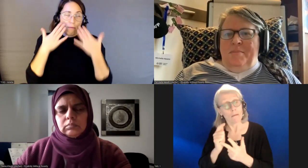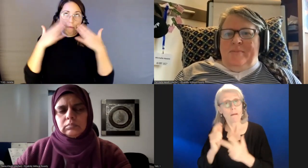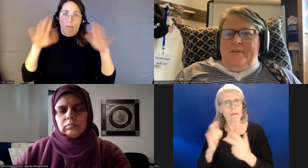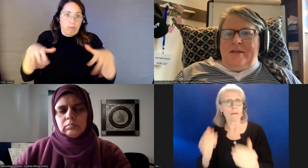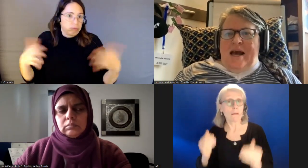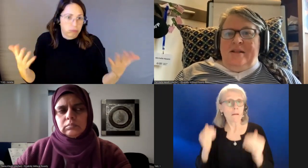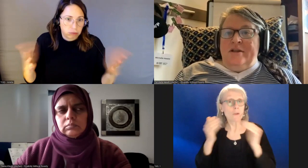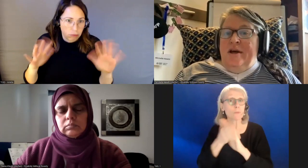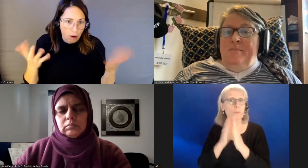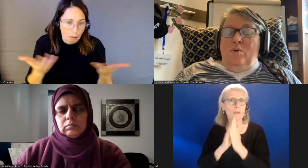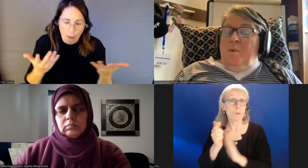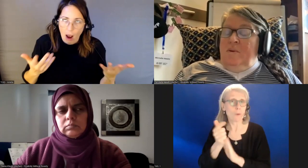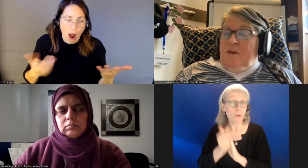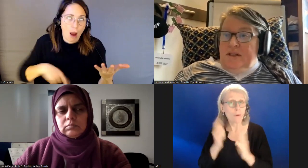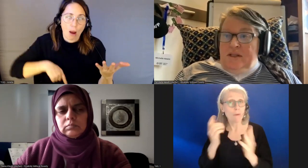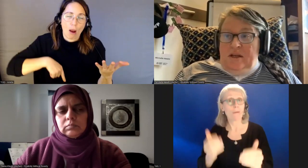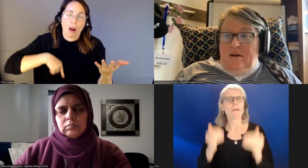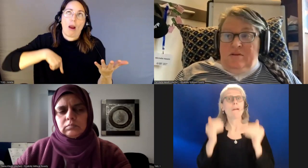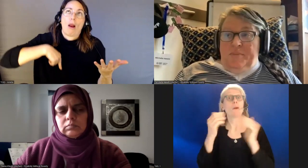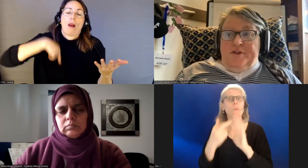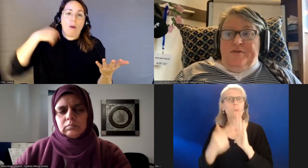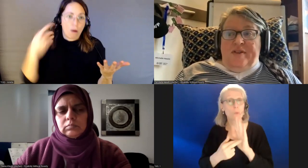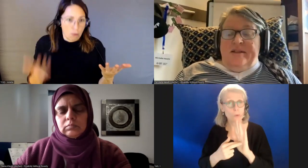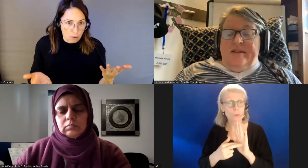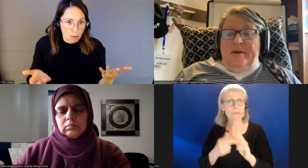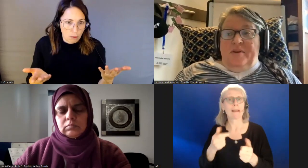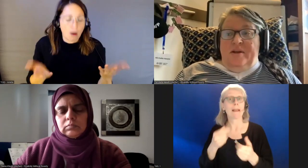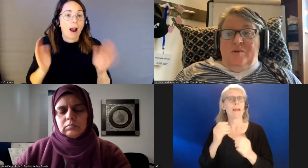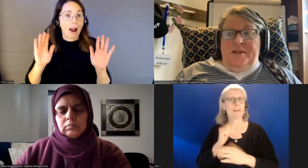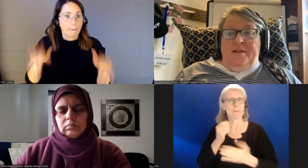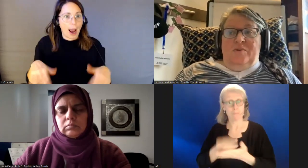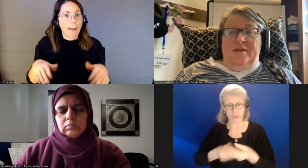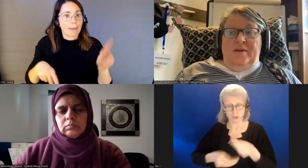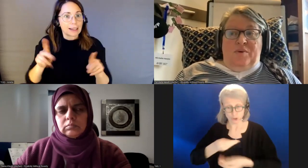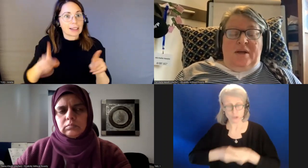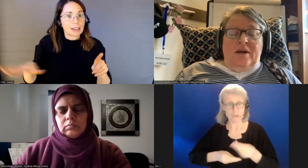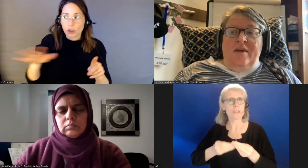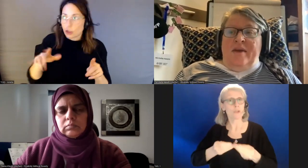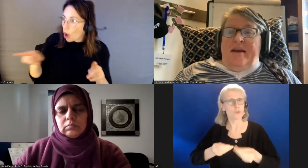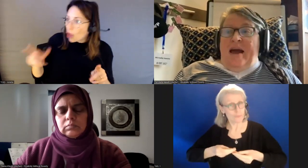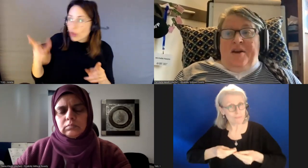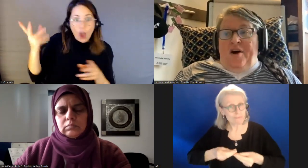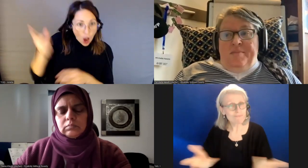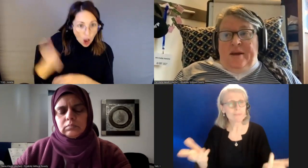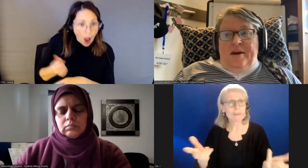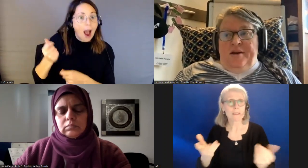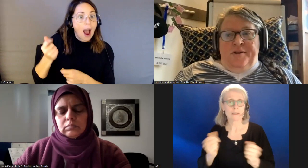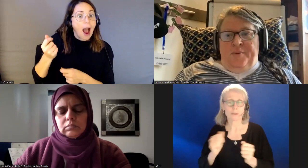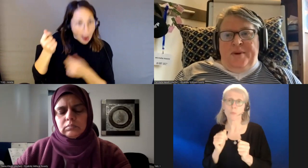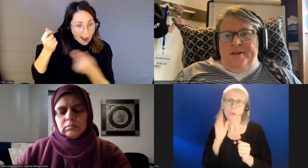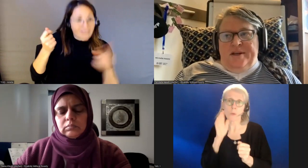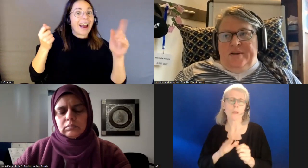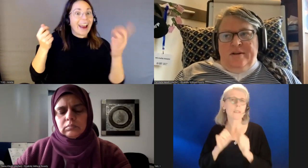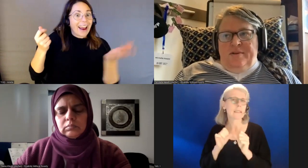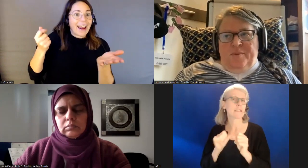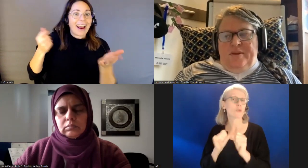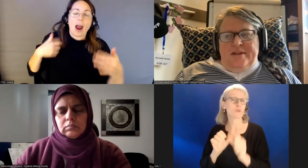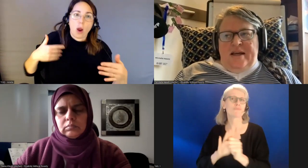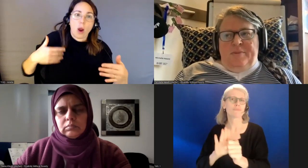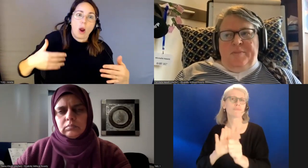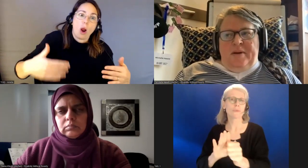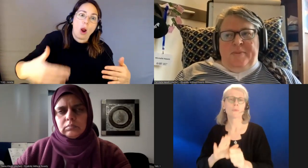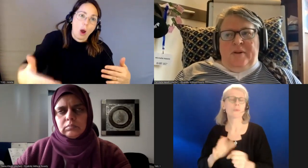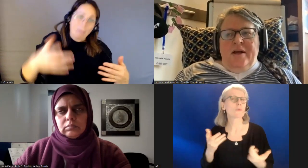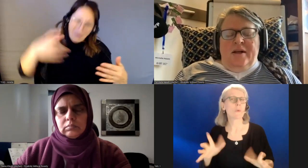the money in people's hands, but we will continue to push for that to be within 2023. There cannot be another winter